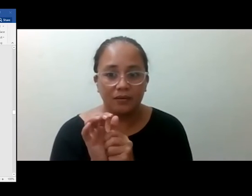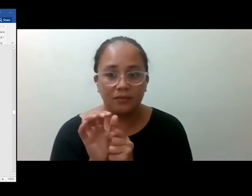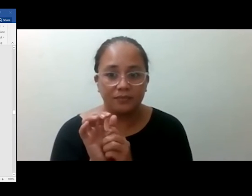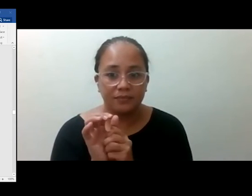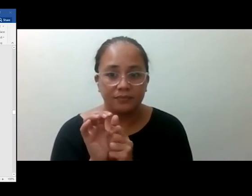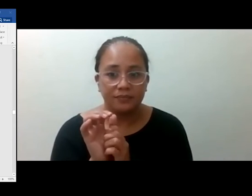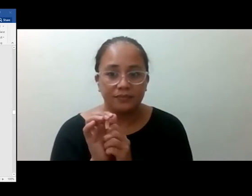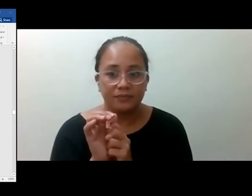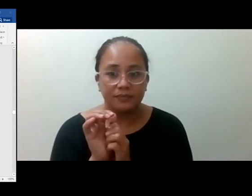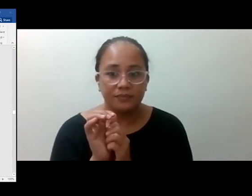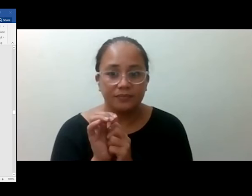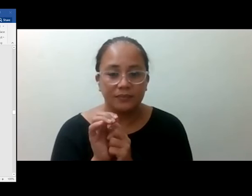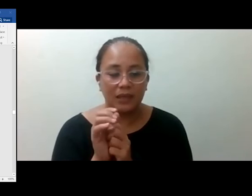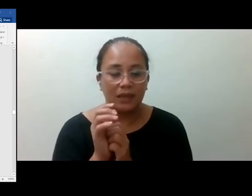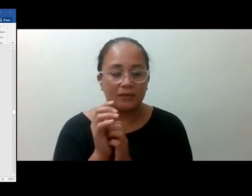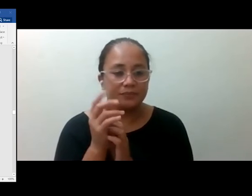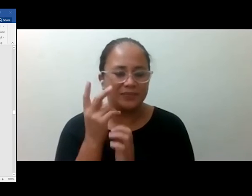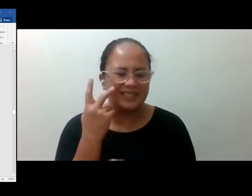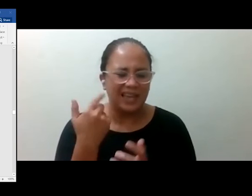I don't know how I can do this.